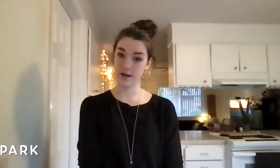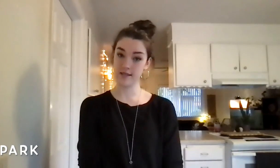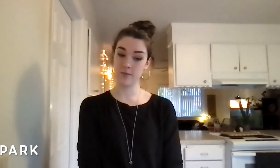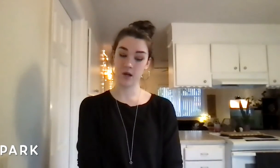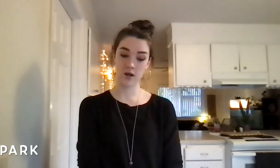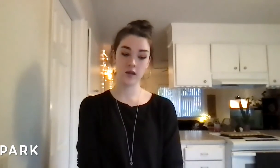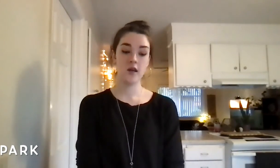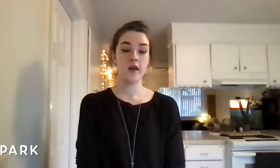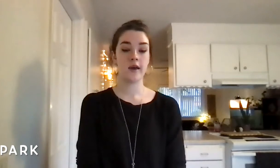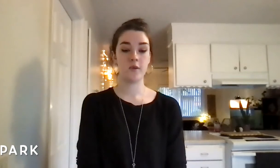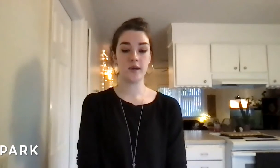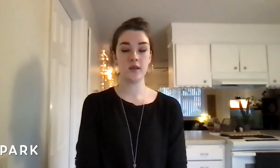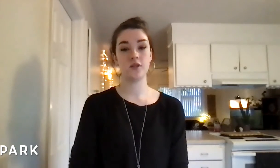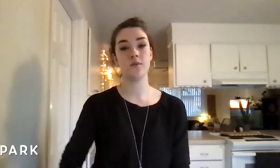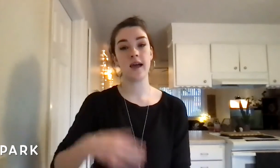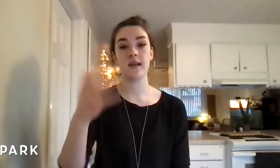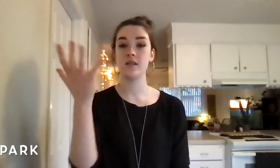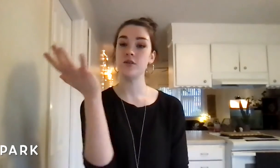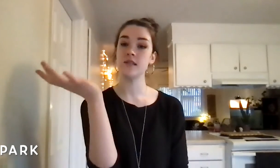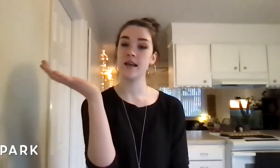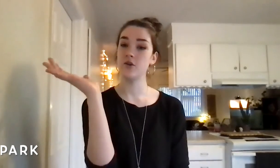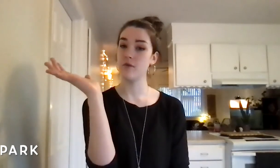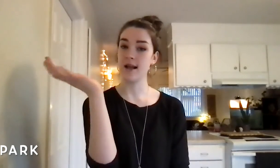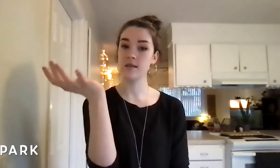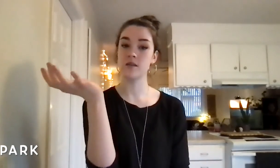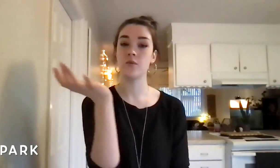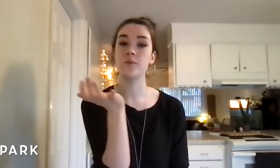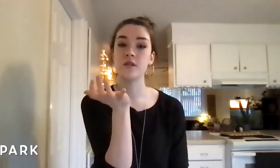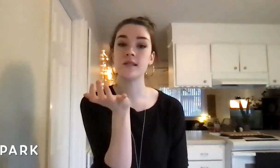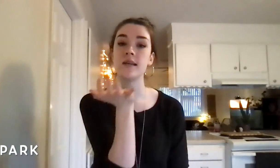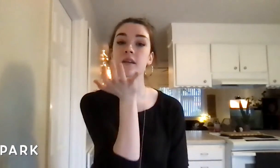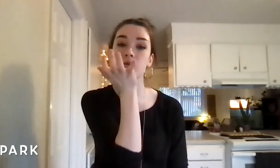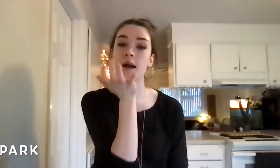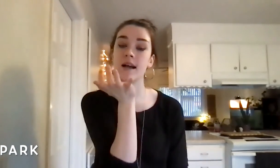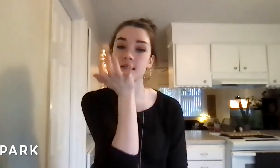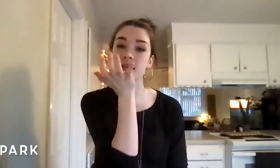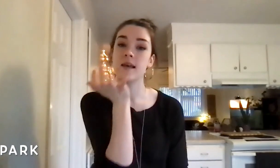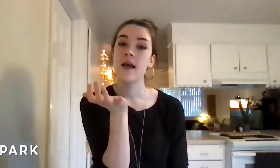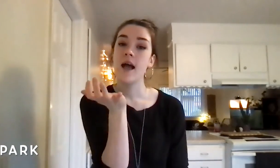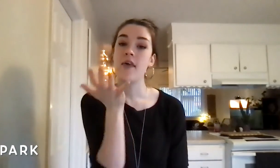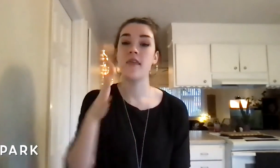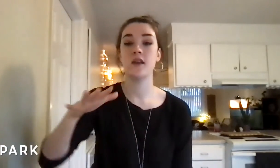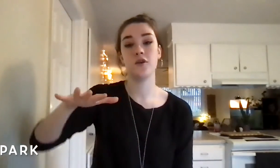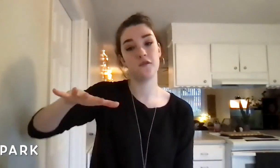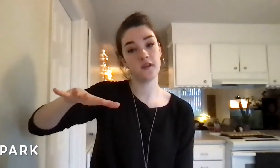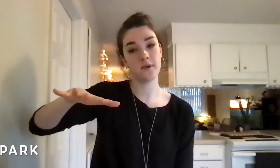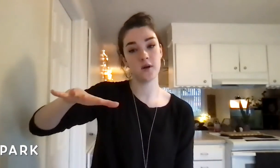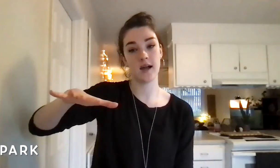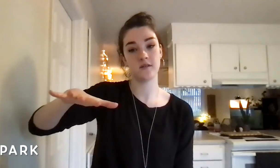in the park, the way that you do that is you sign grass, so the one that we just did, grass. And then you flip your hand so